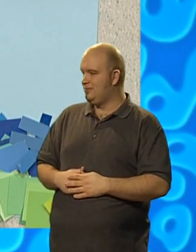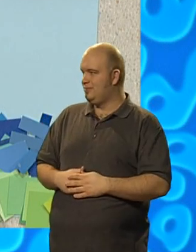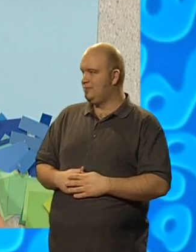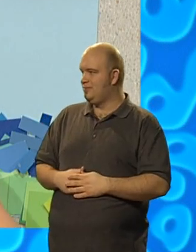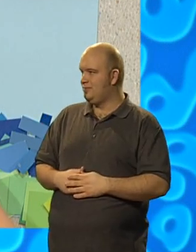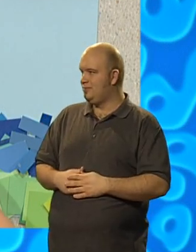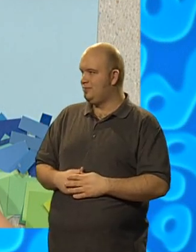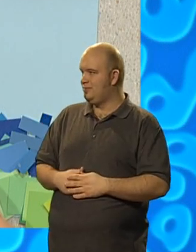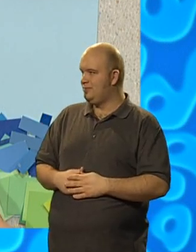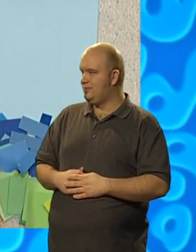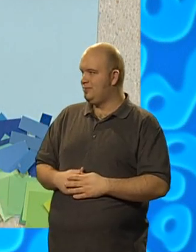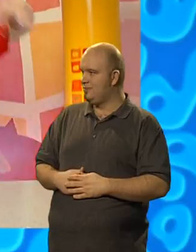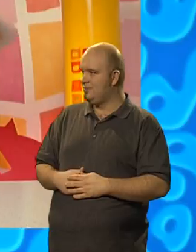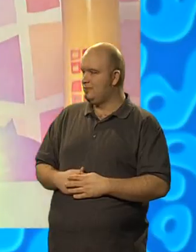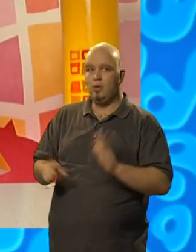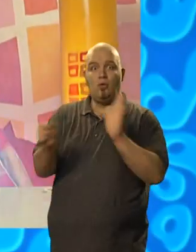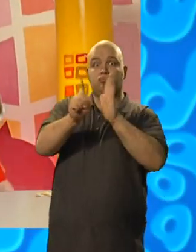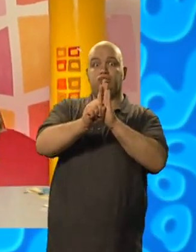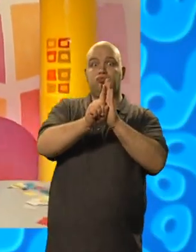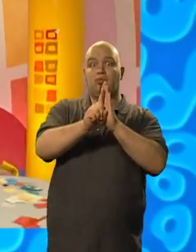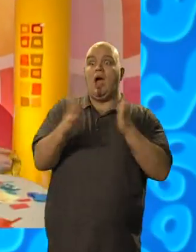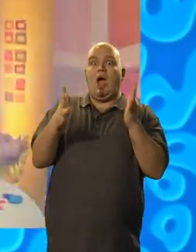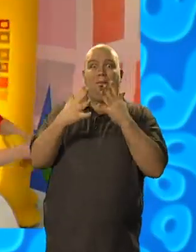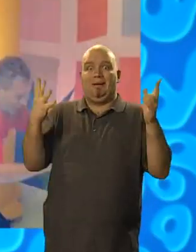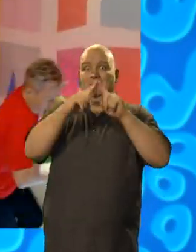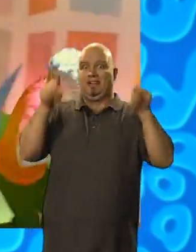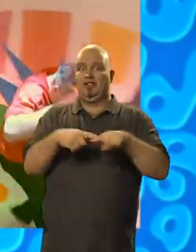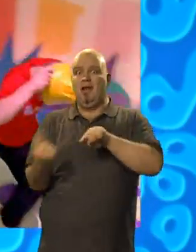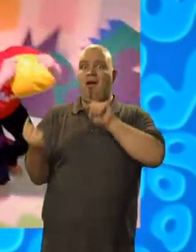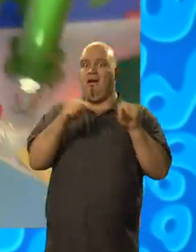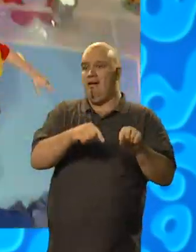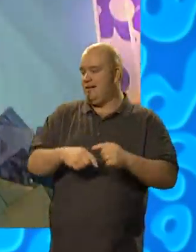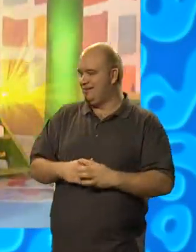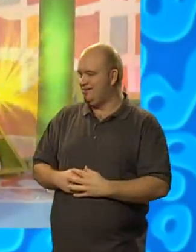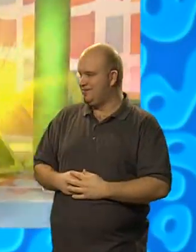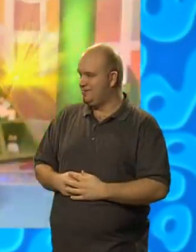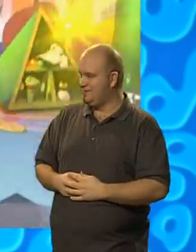There. There's our... Oh, big picture! Oh. Right.